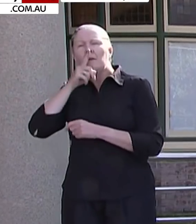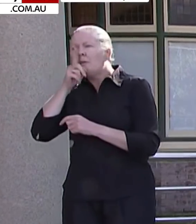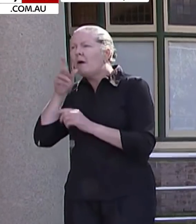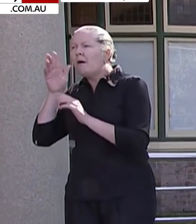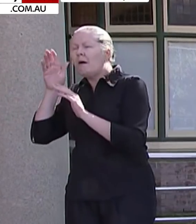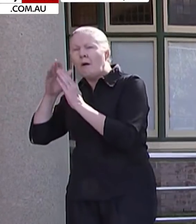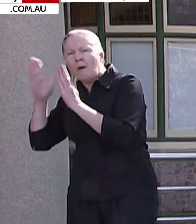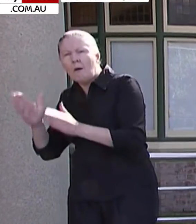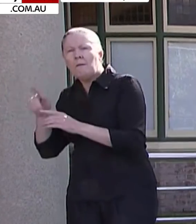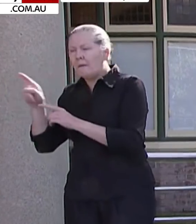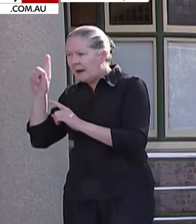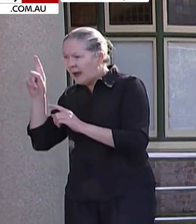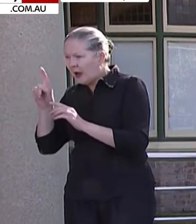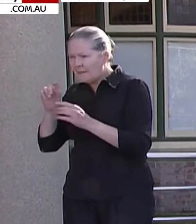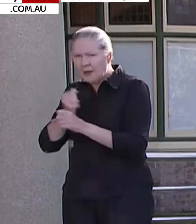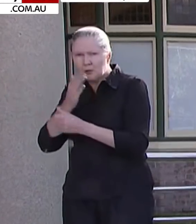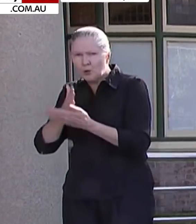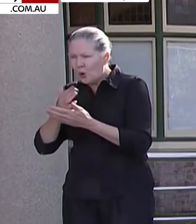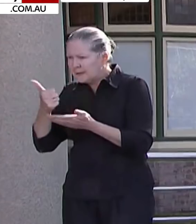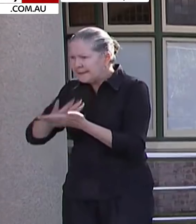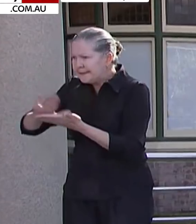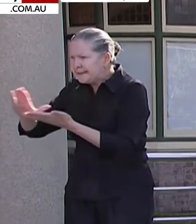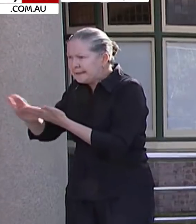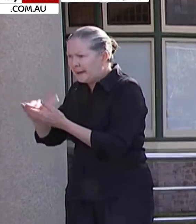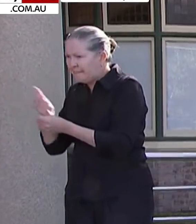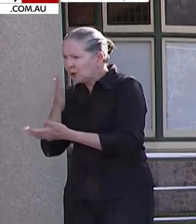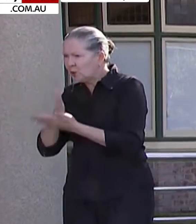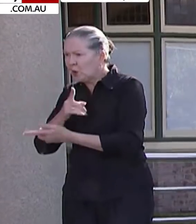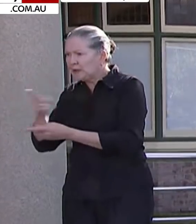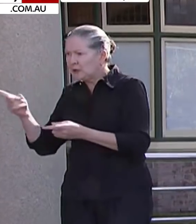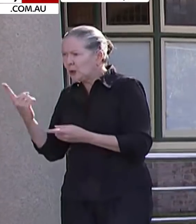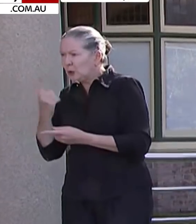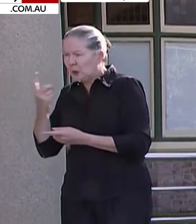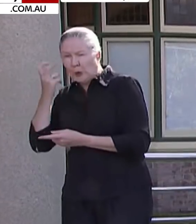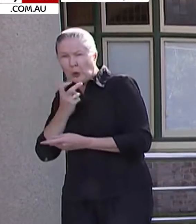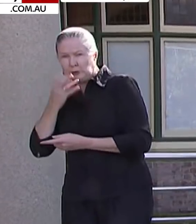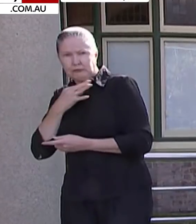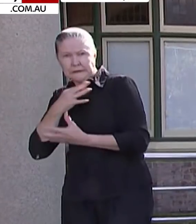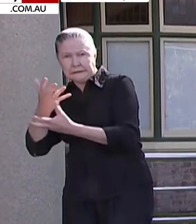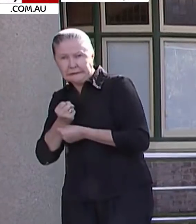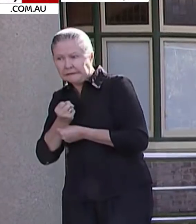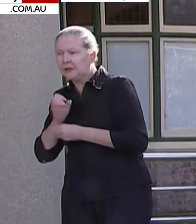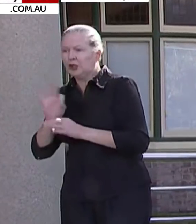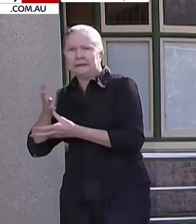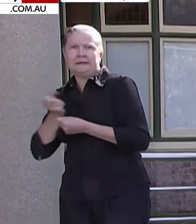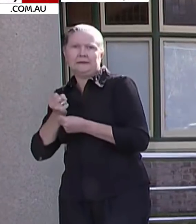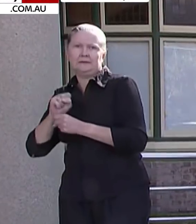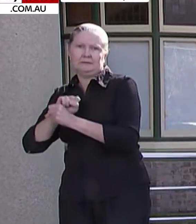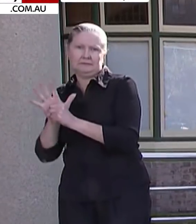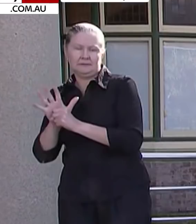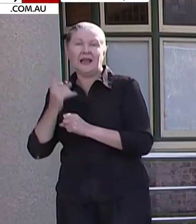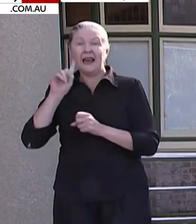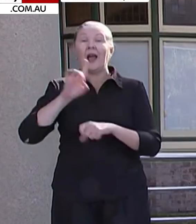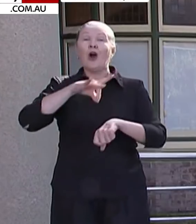control and caring for those who are most vulnerable to COVID-19. And in our hospitals,